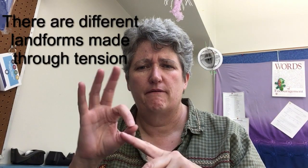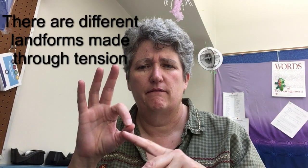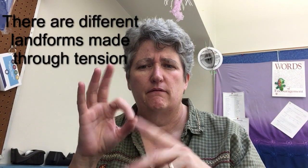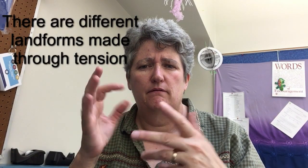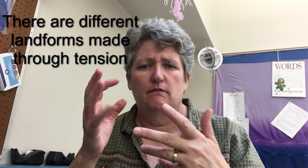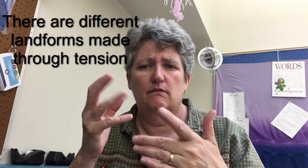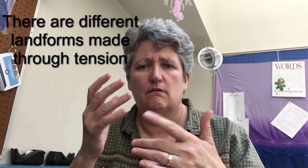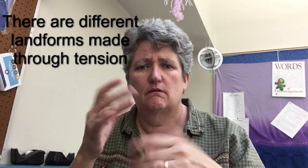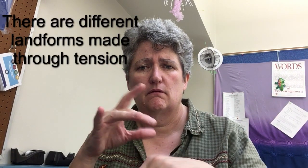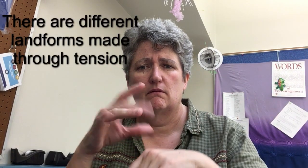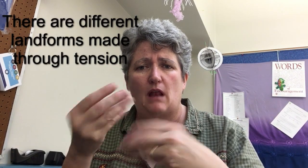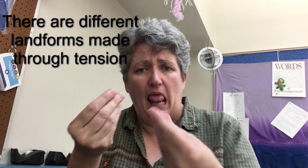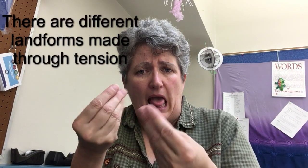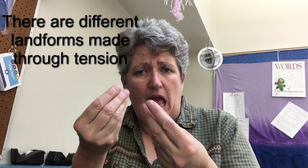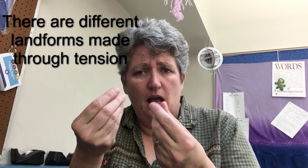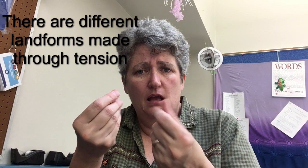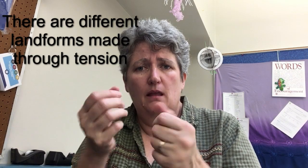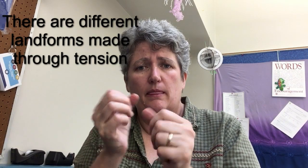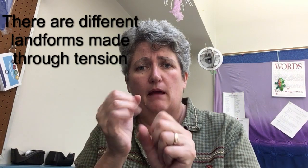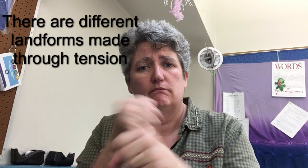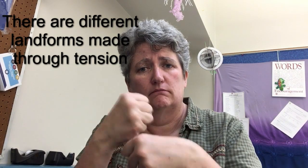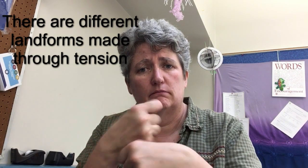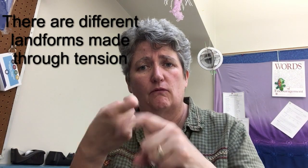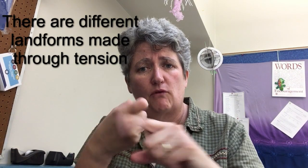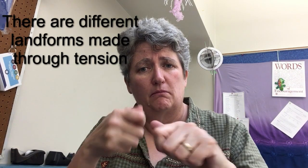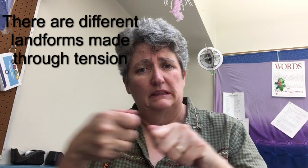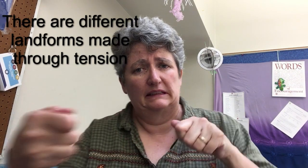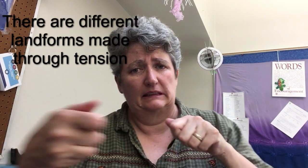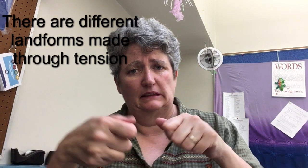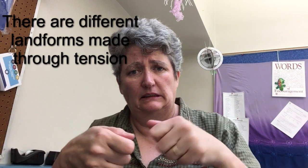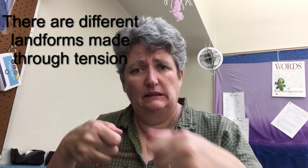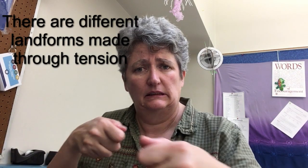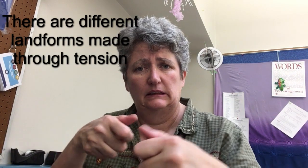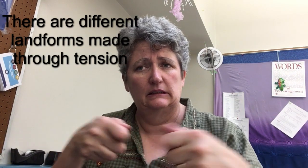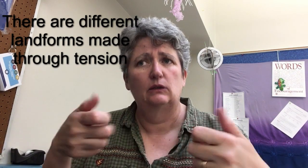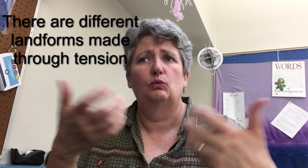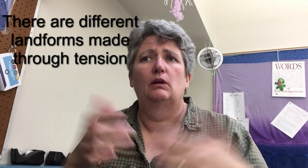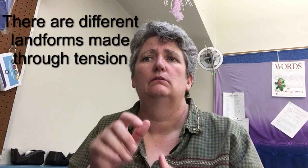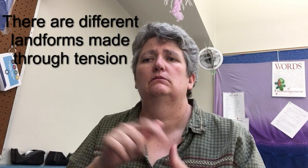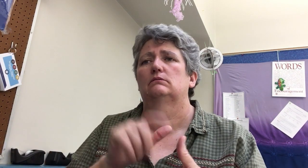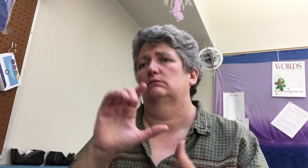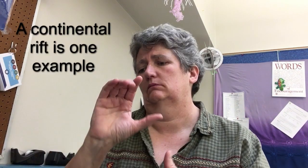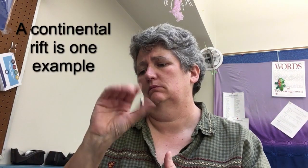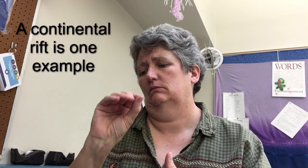And there's different kinds of landforms that are made from tension.